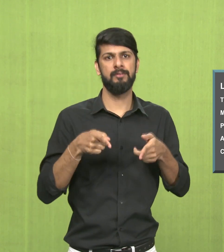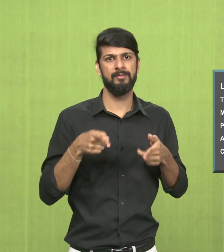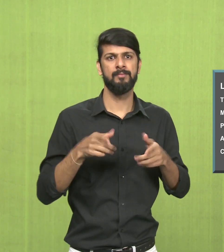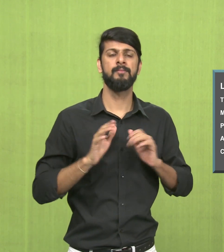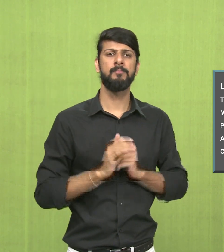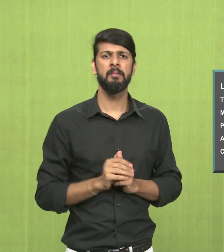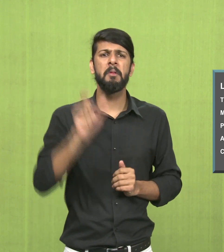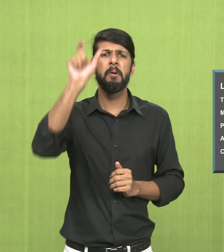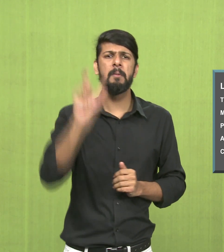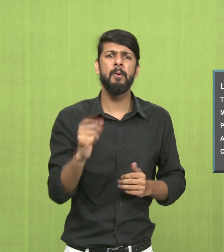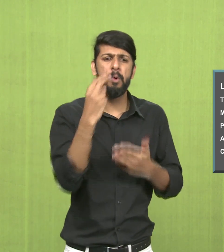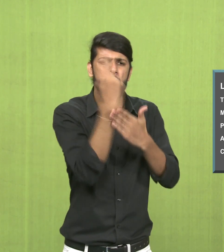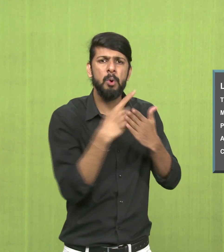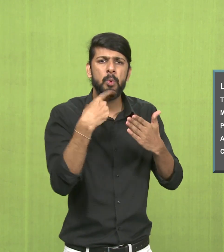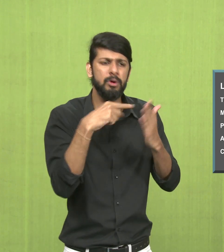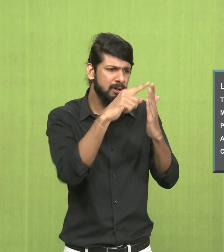because we are using it now.